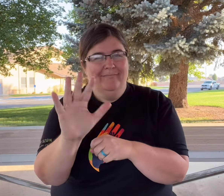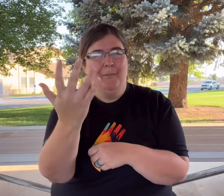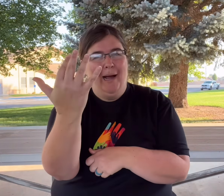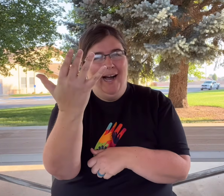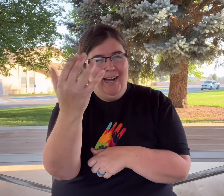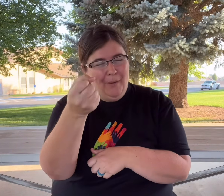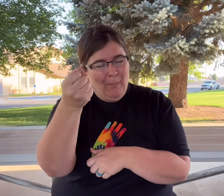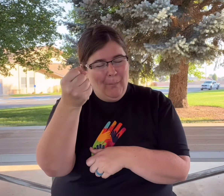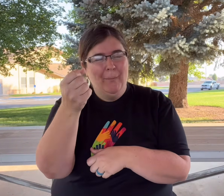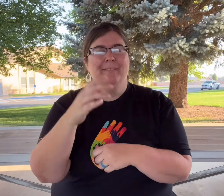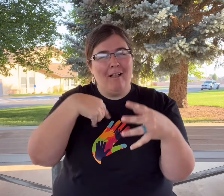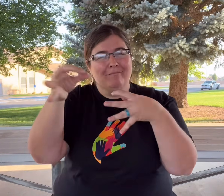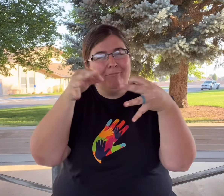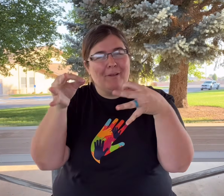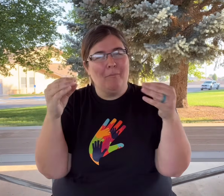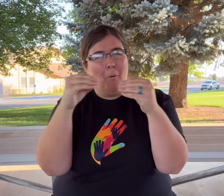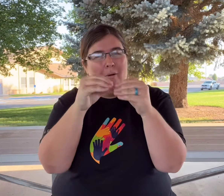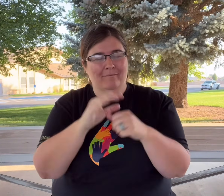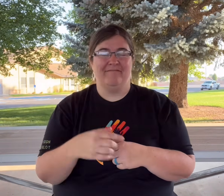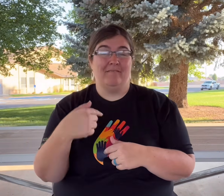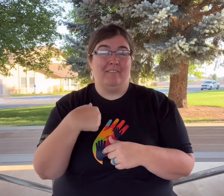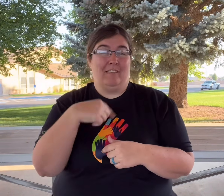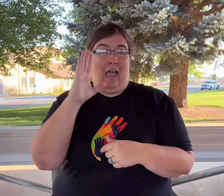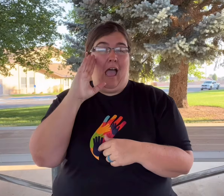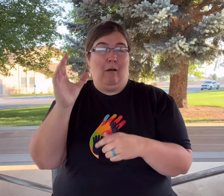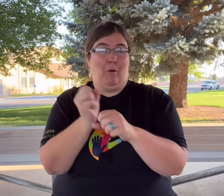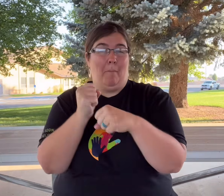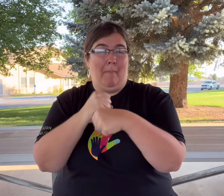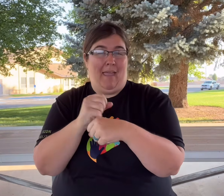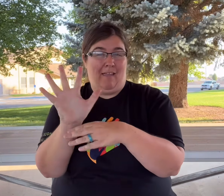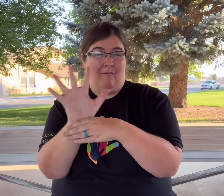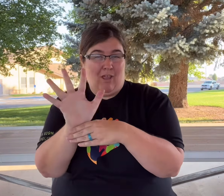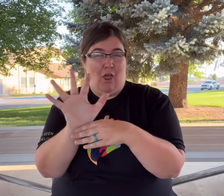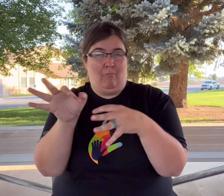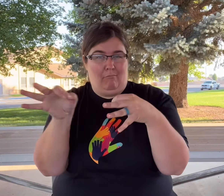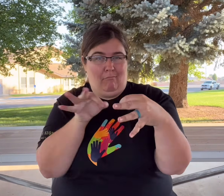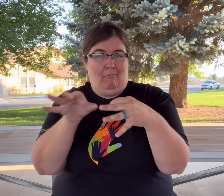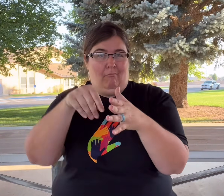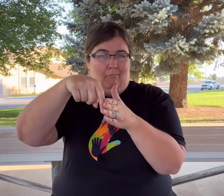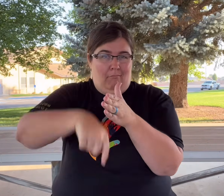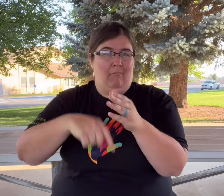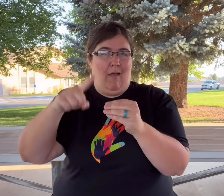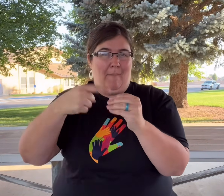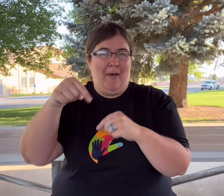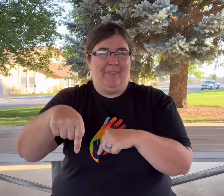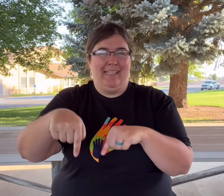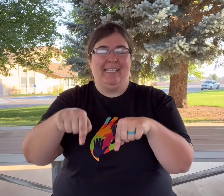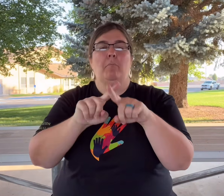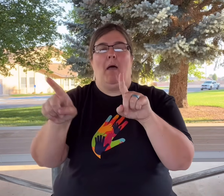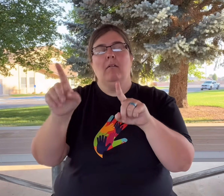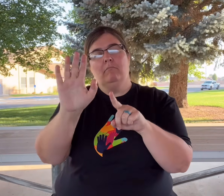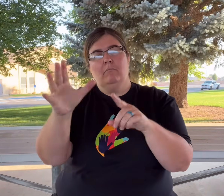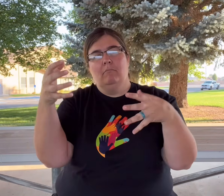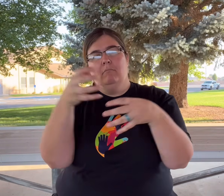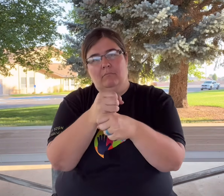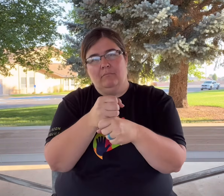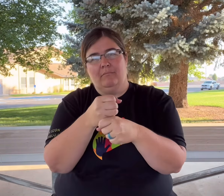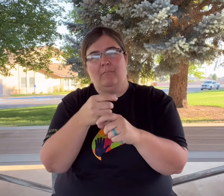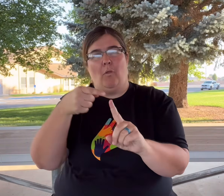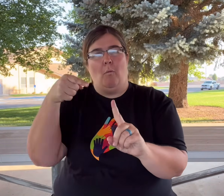at me, let me explain. I'll make a video more in depth about this in the future, but suffice it to say for now,